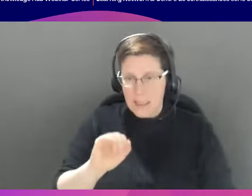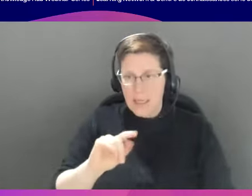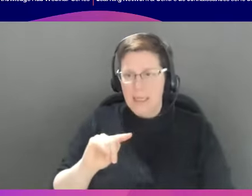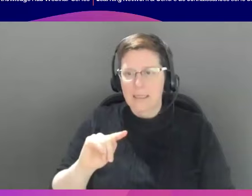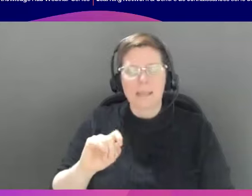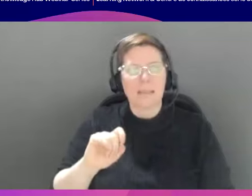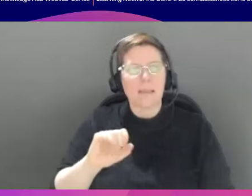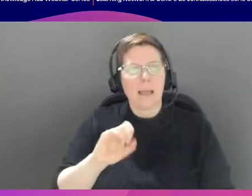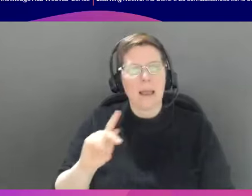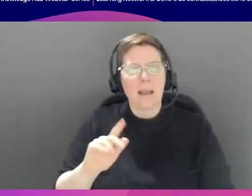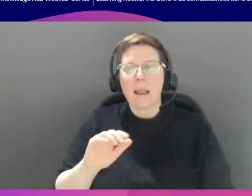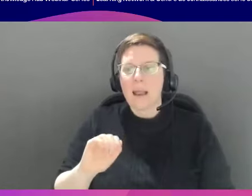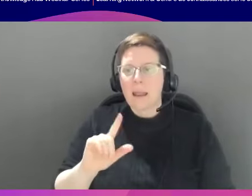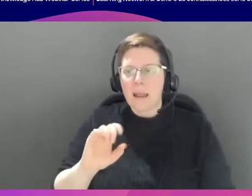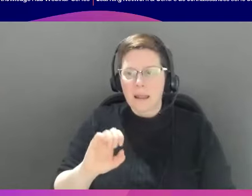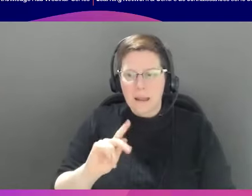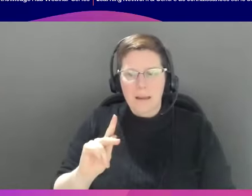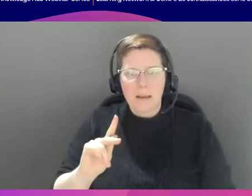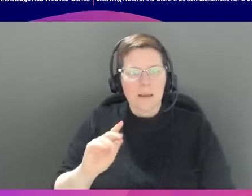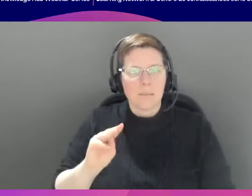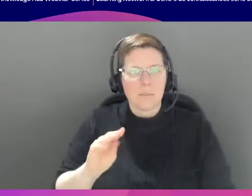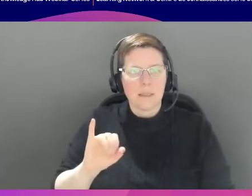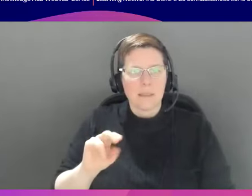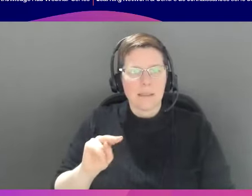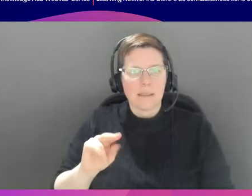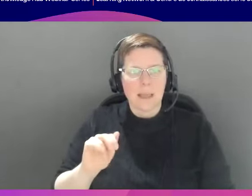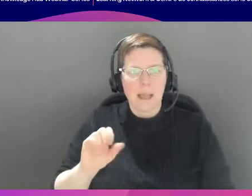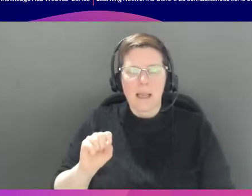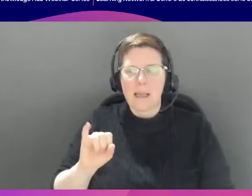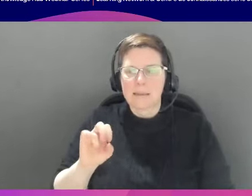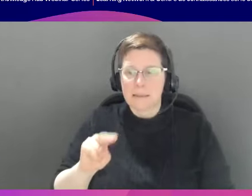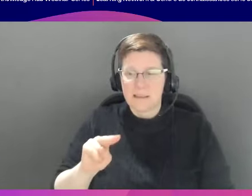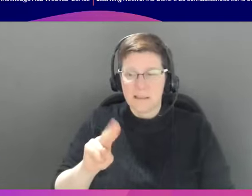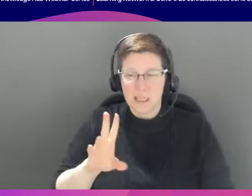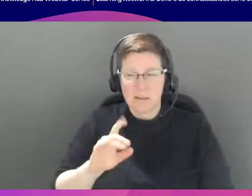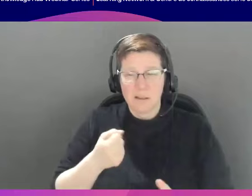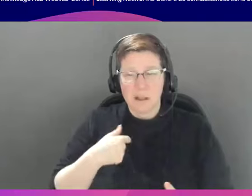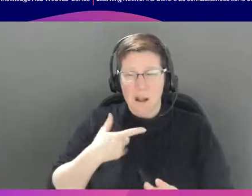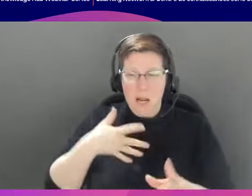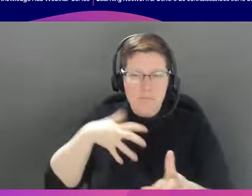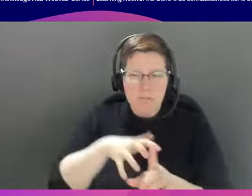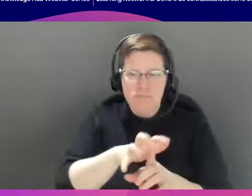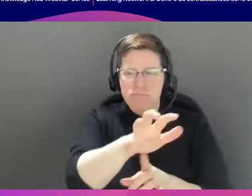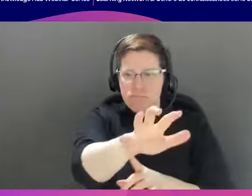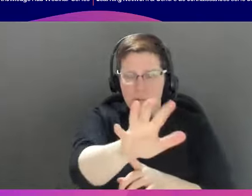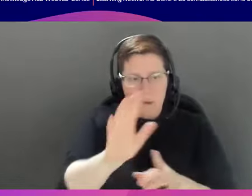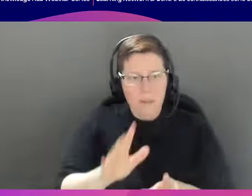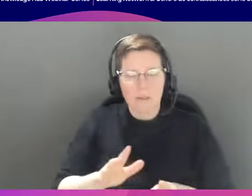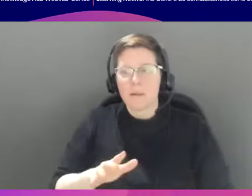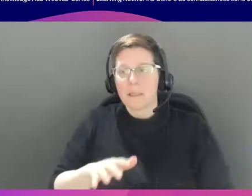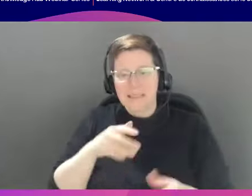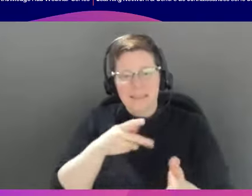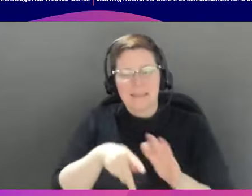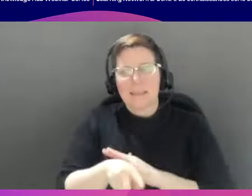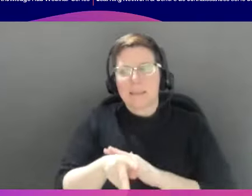van down a busy road in Toronto and unfortunately murdered 10 people, 8 of which were women.